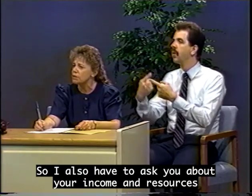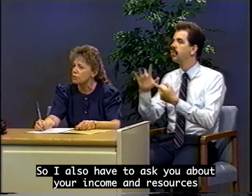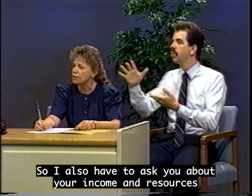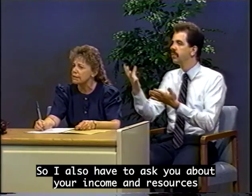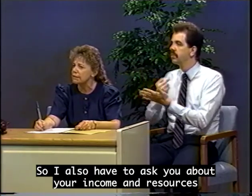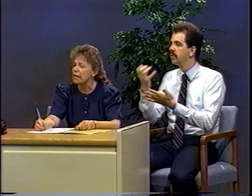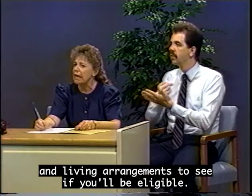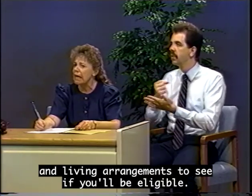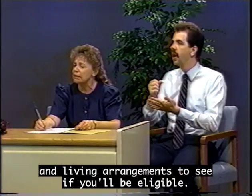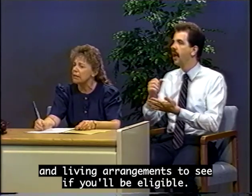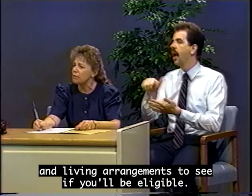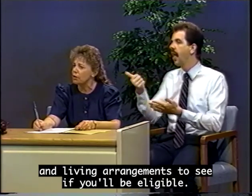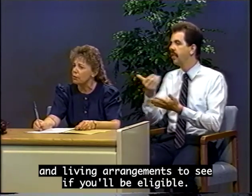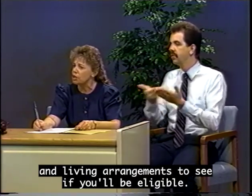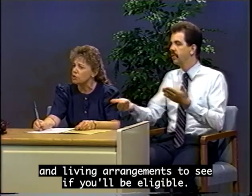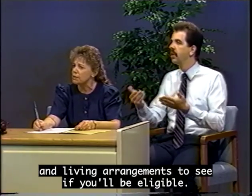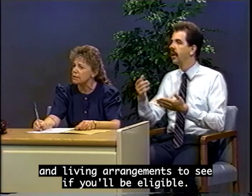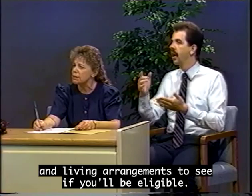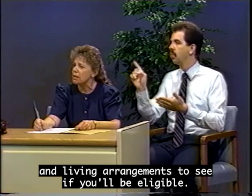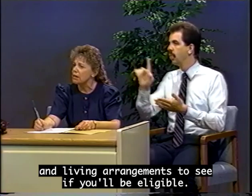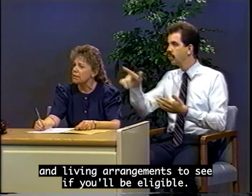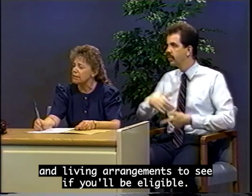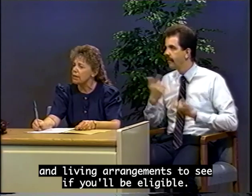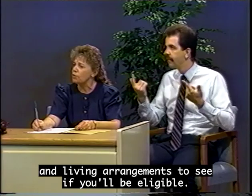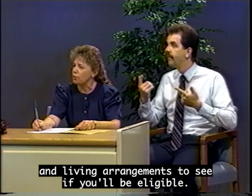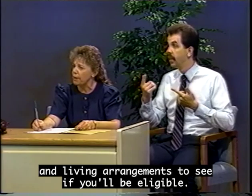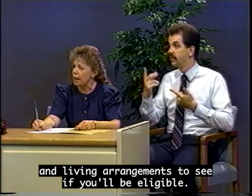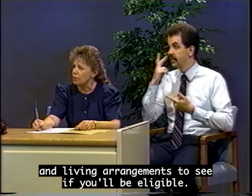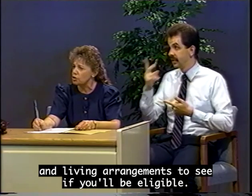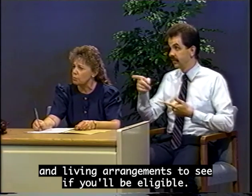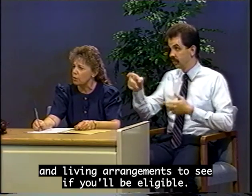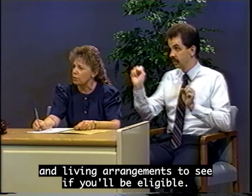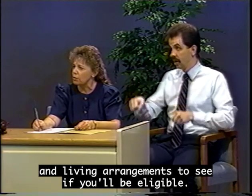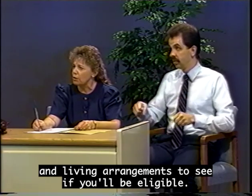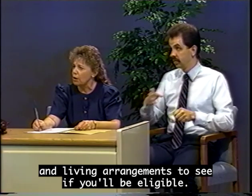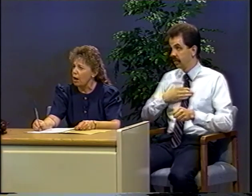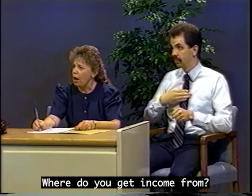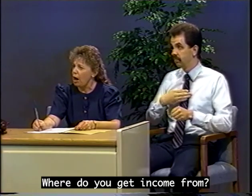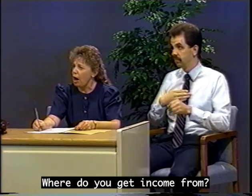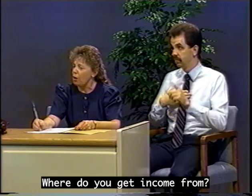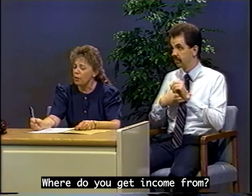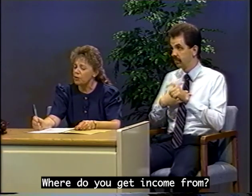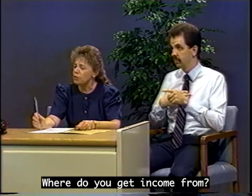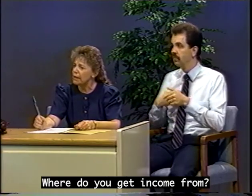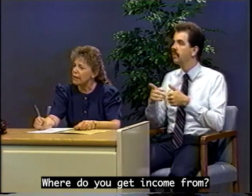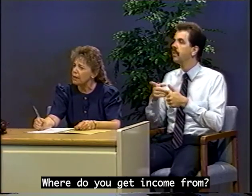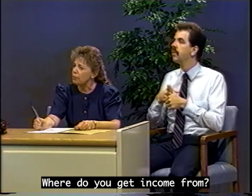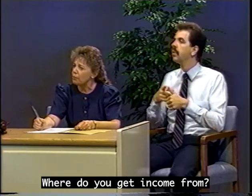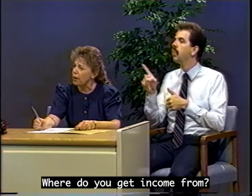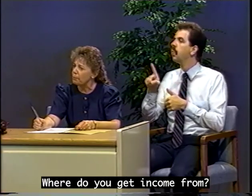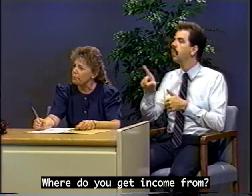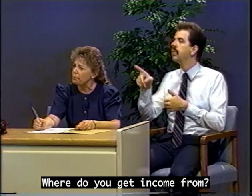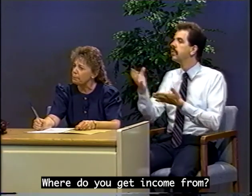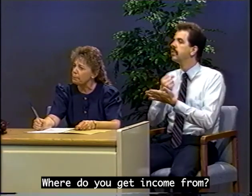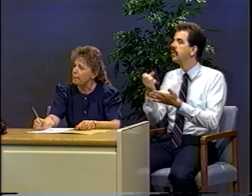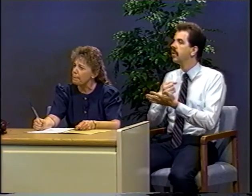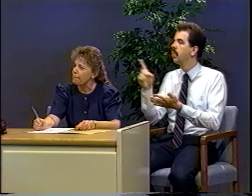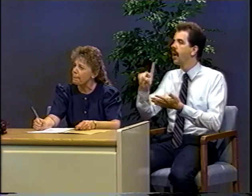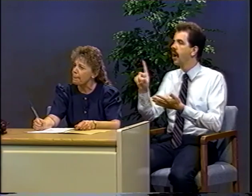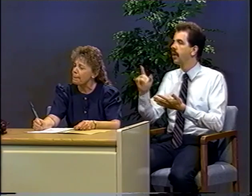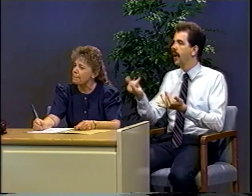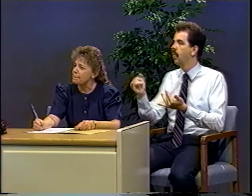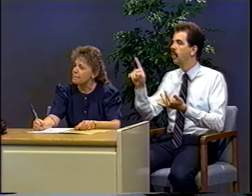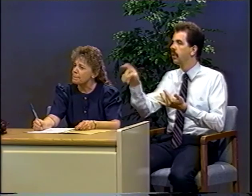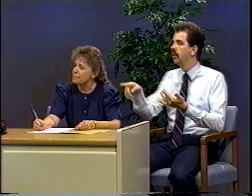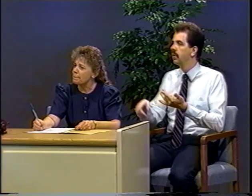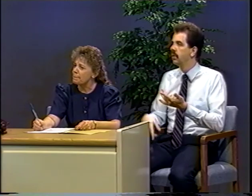and resources and living arrangements to see if you'll be eligible. Where do you get income from?